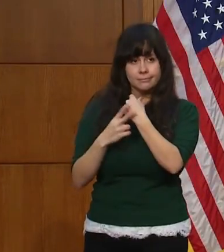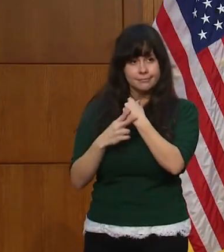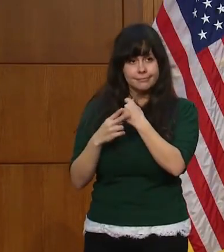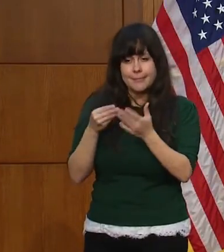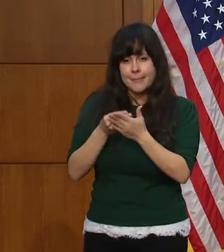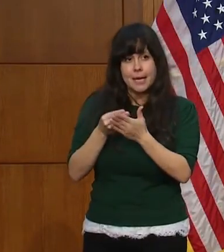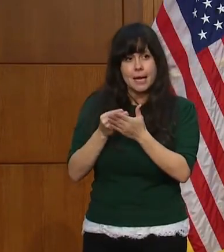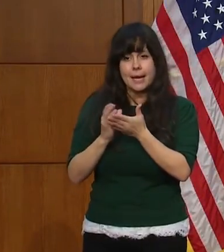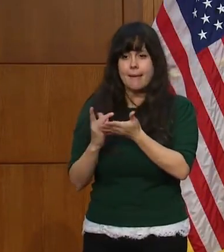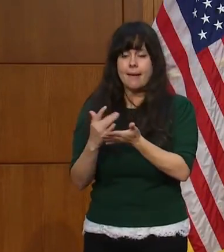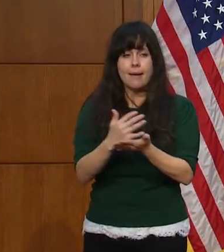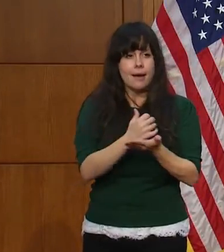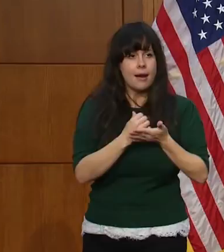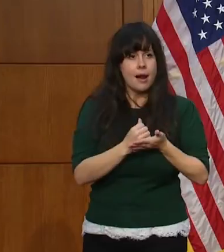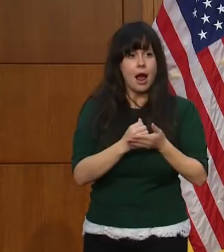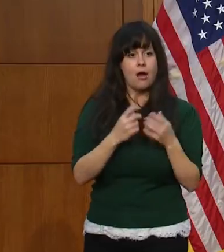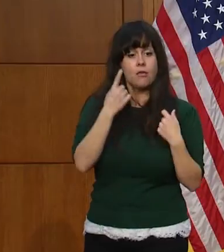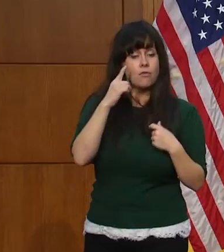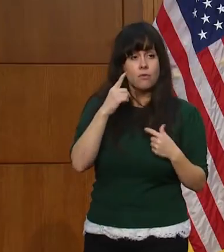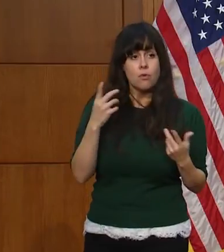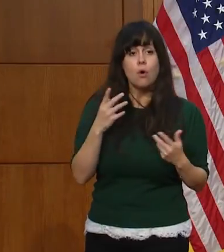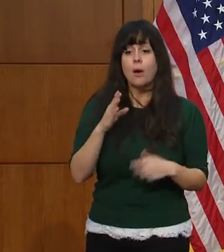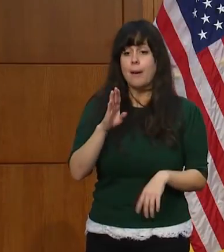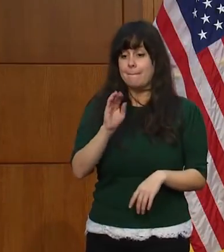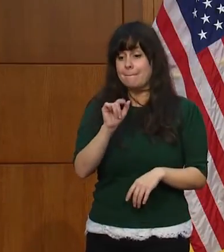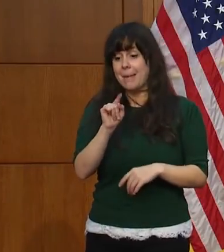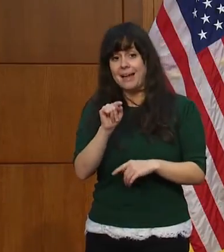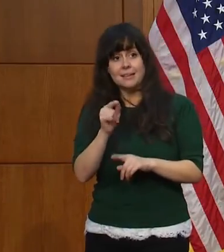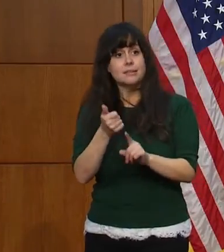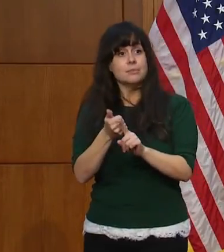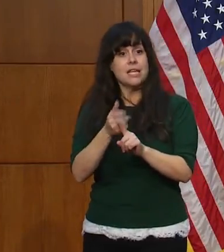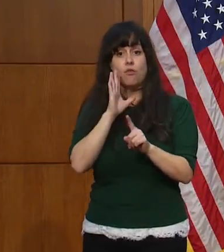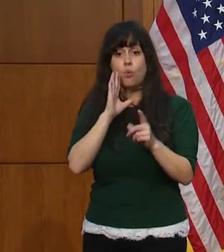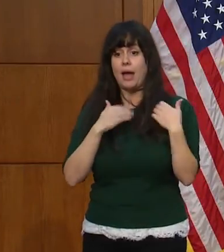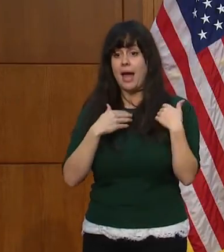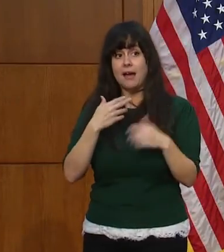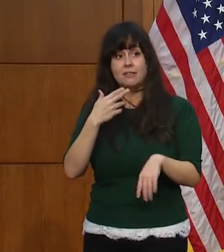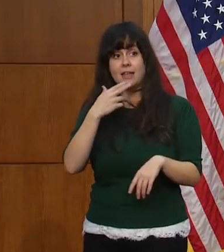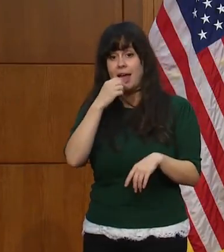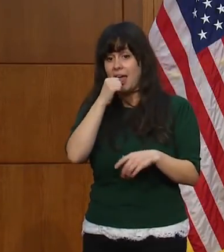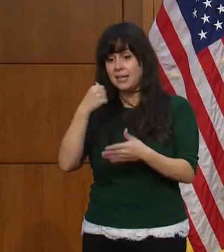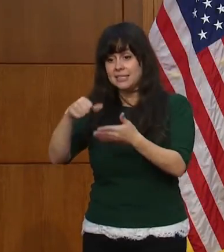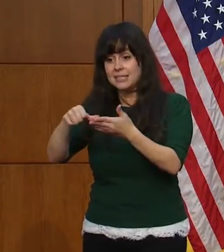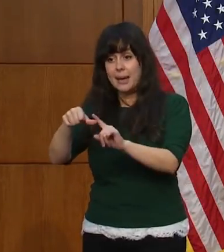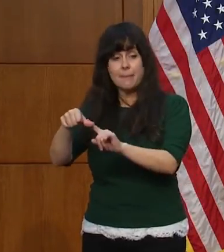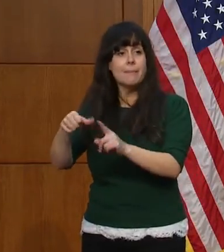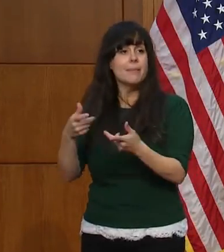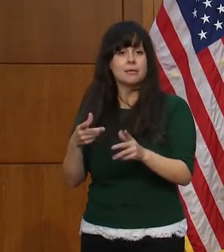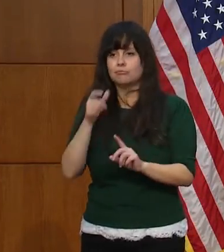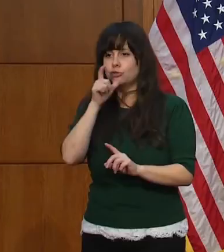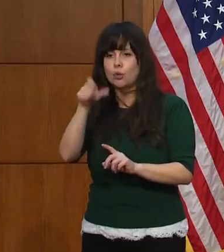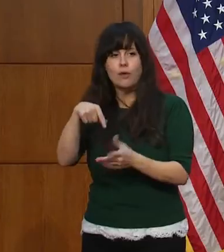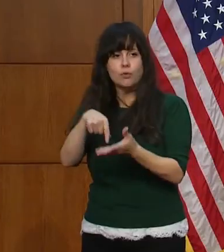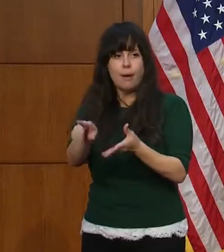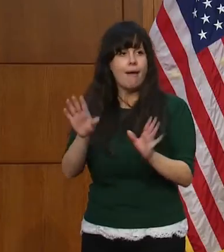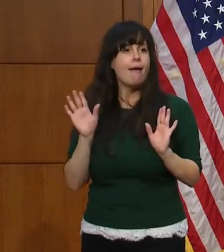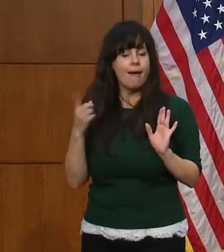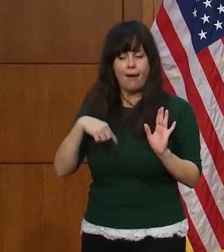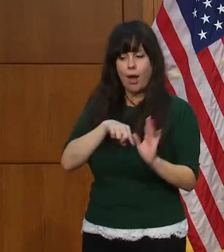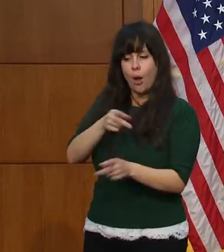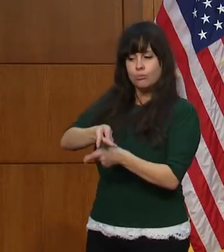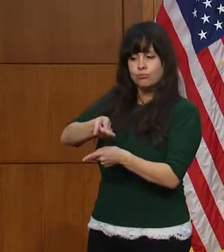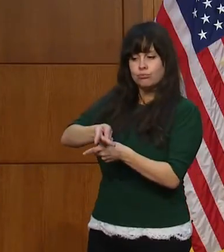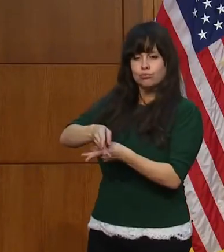that all absentee ballots have prepaid postage, so you don't have to worry about a stamp. That's been taken care of for